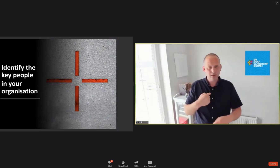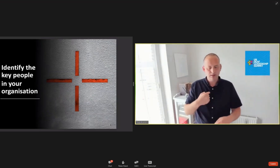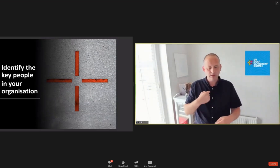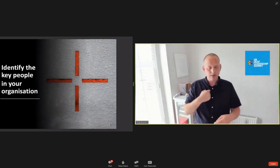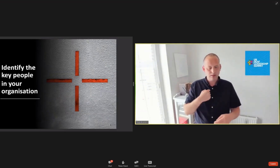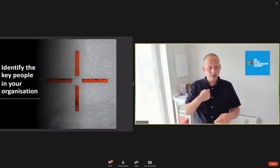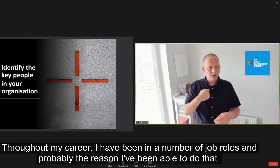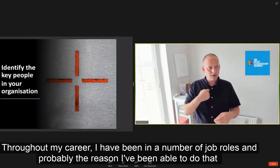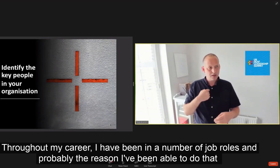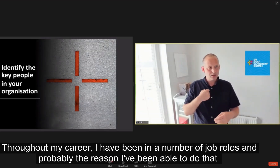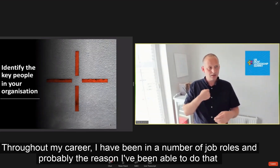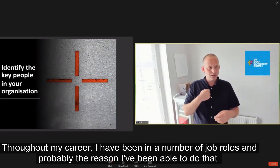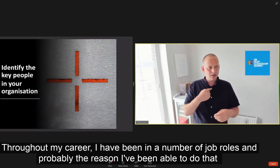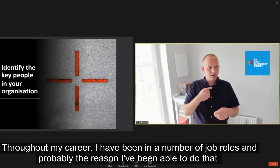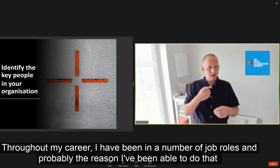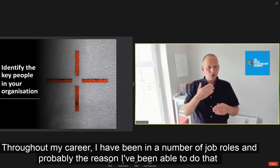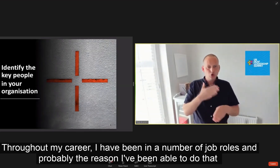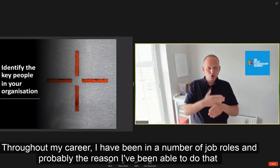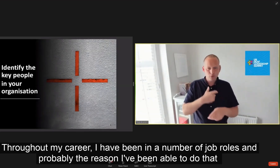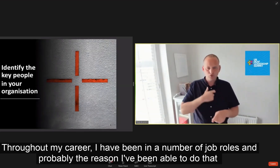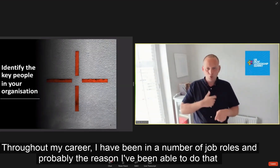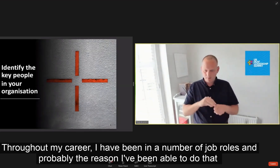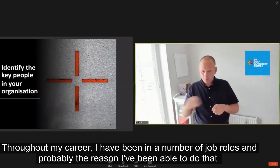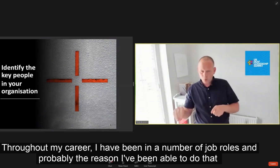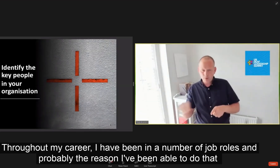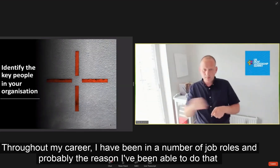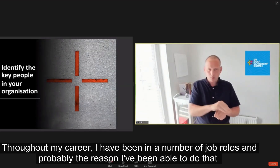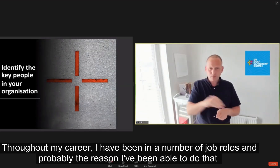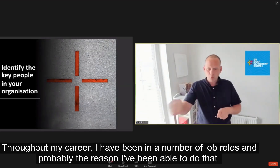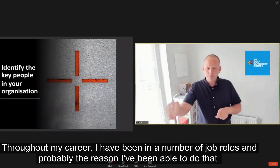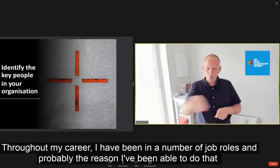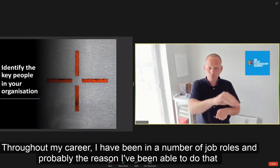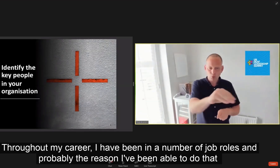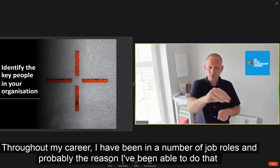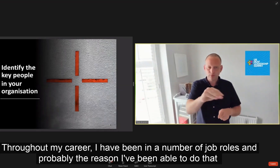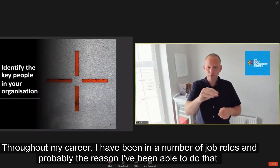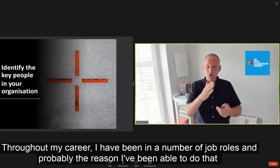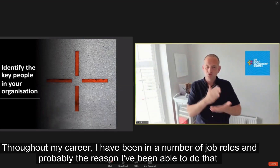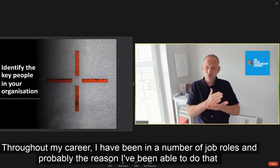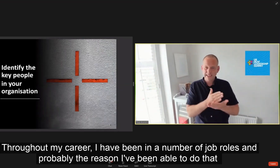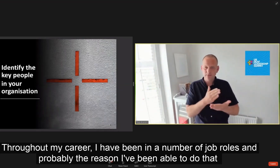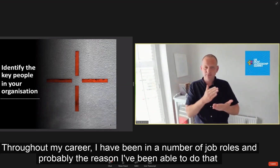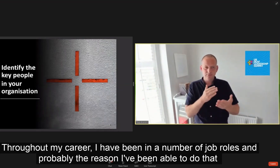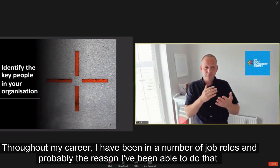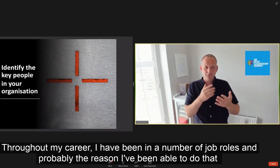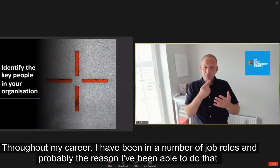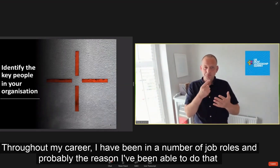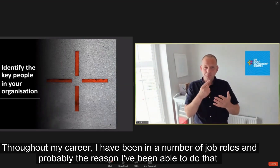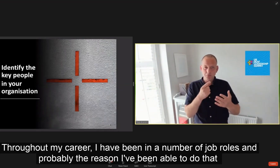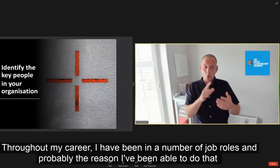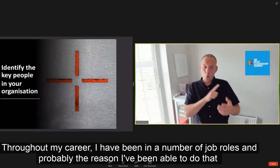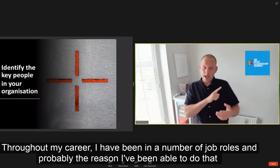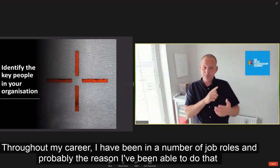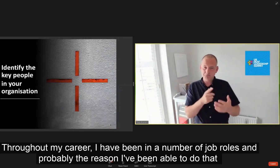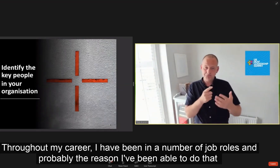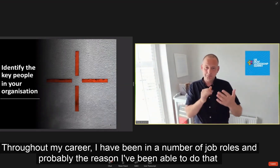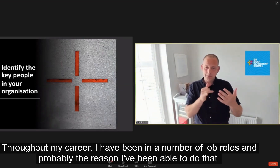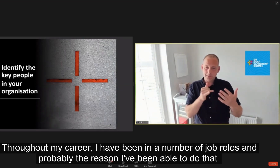Throughout my career, one of my favourite tips, you know, I've moved among a number of job roles,